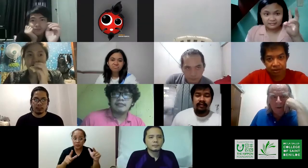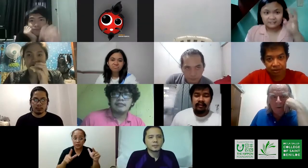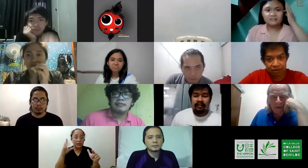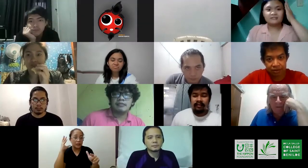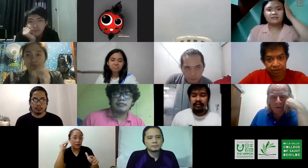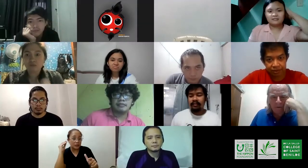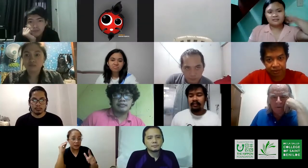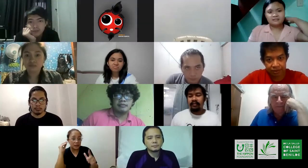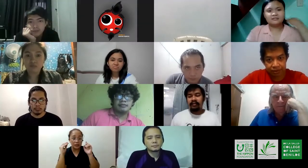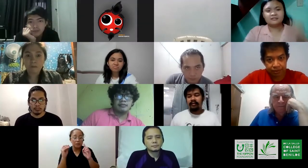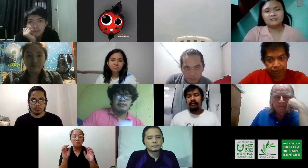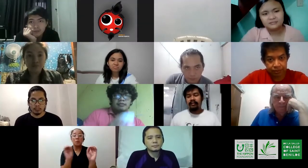deaf culture.